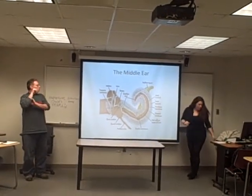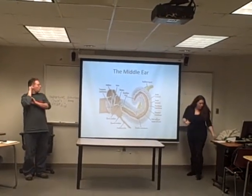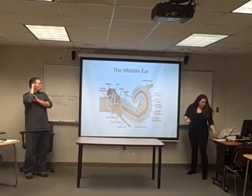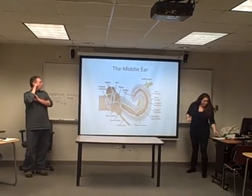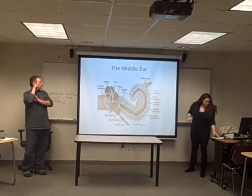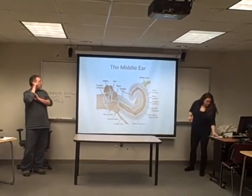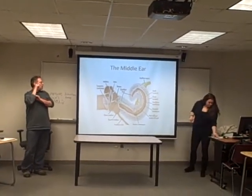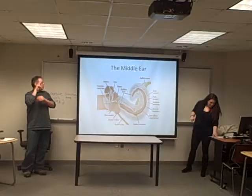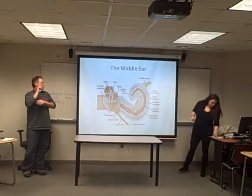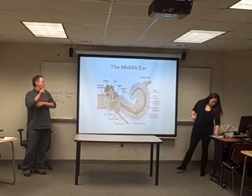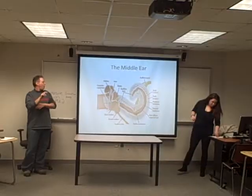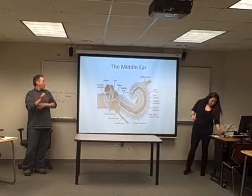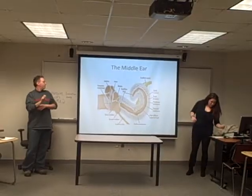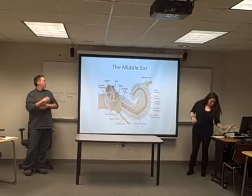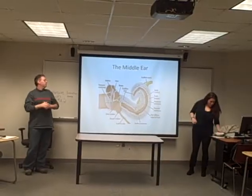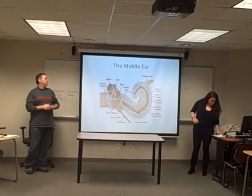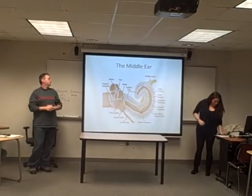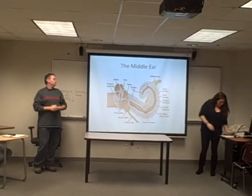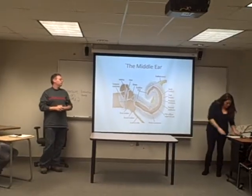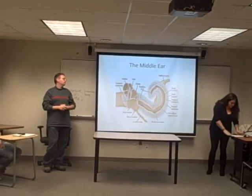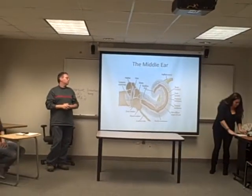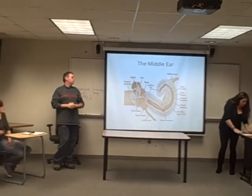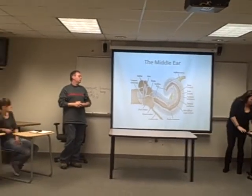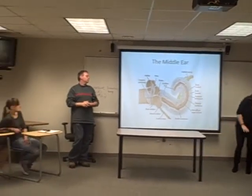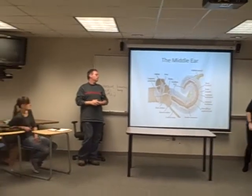nerve. So,